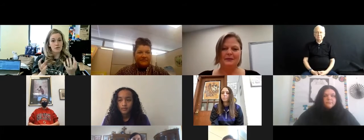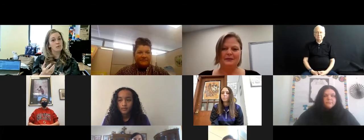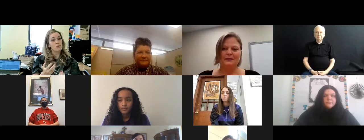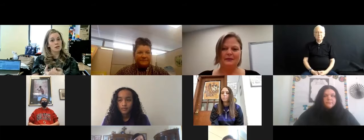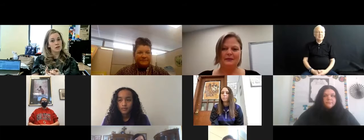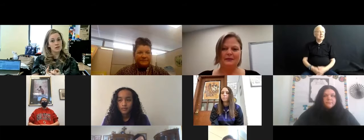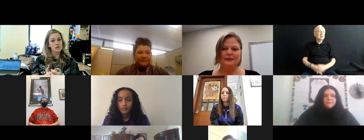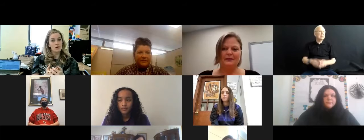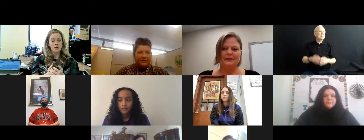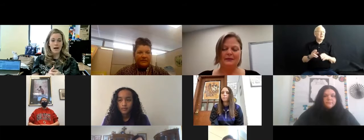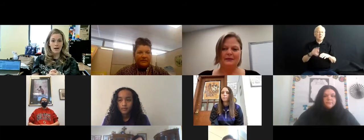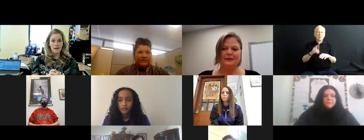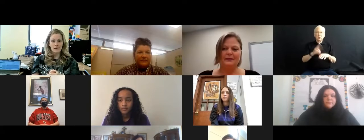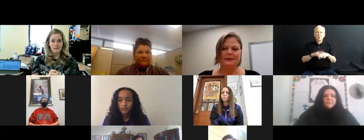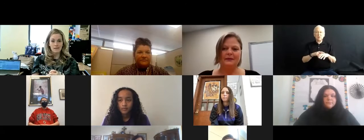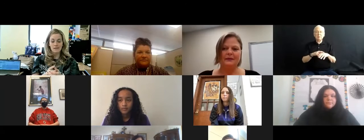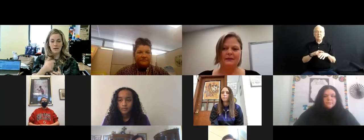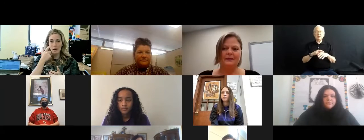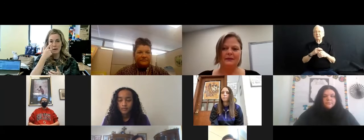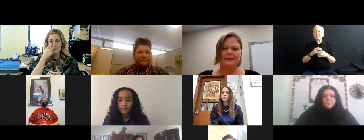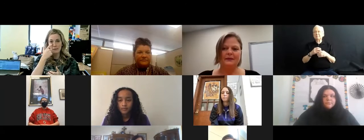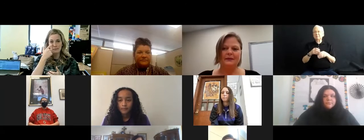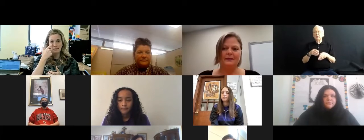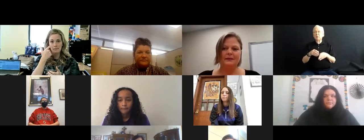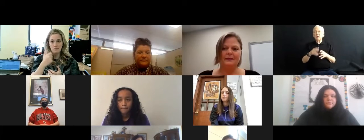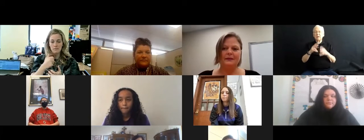based on how someone looks or acts.